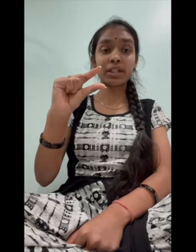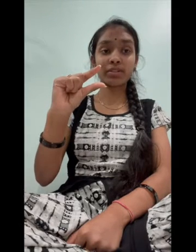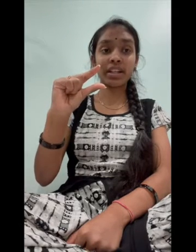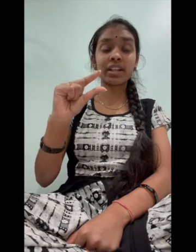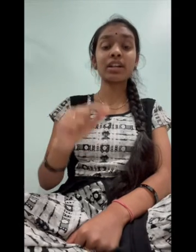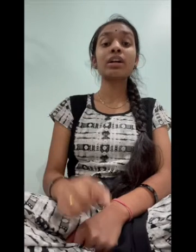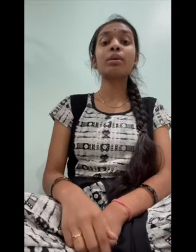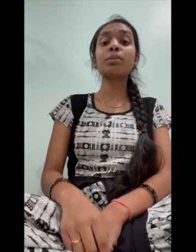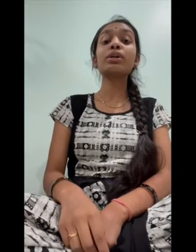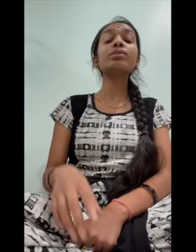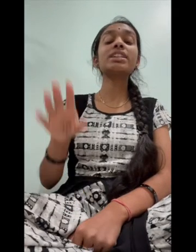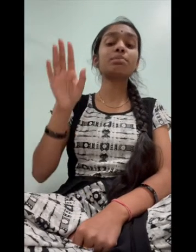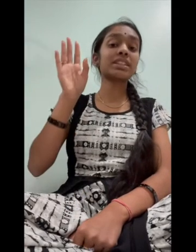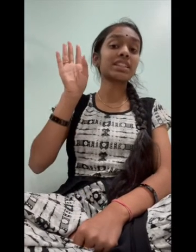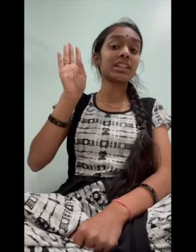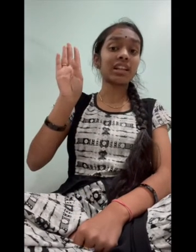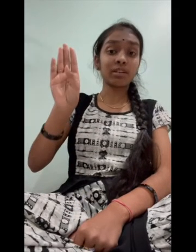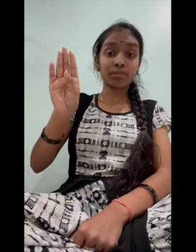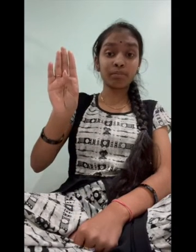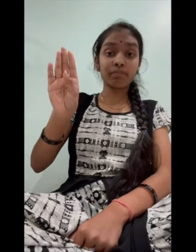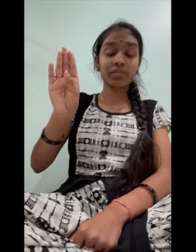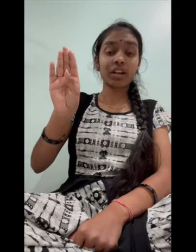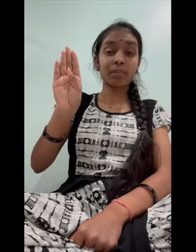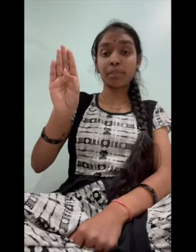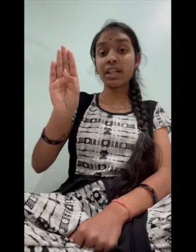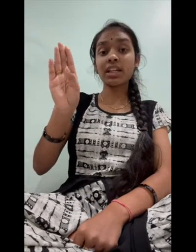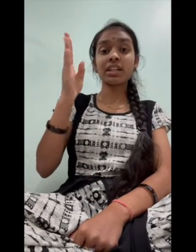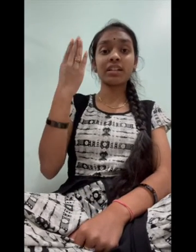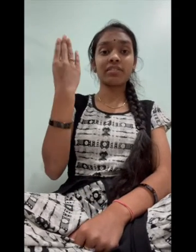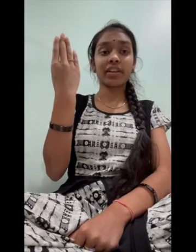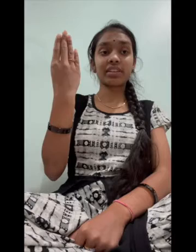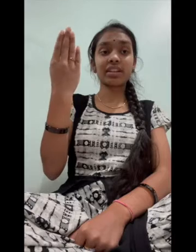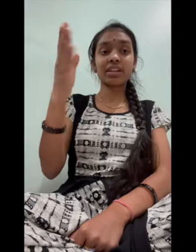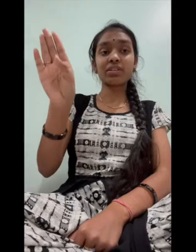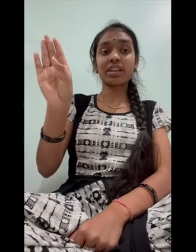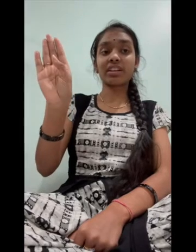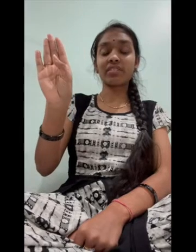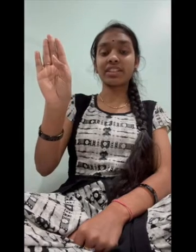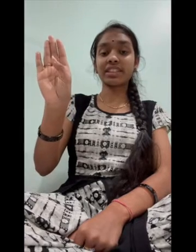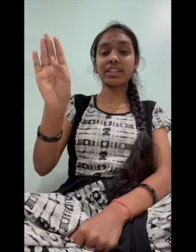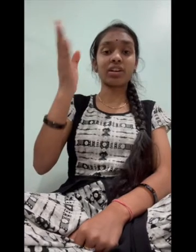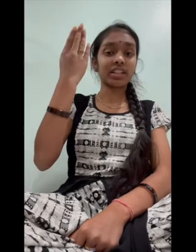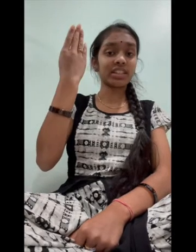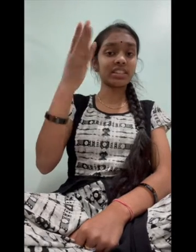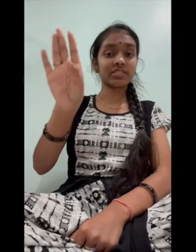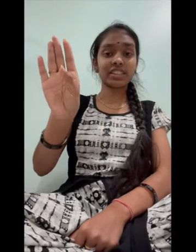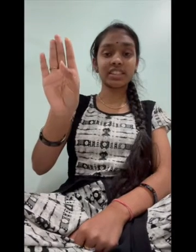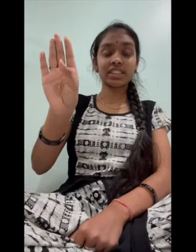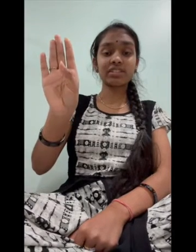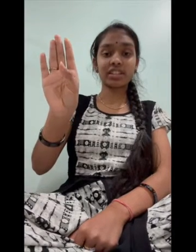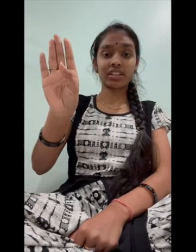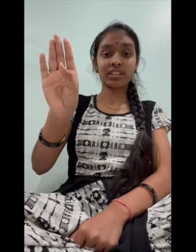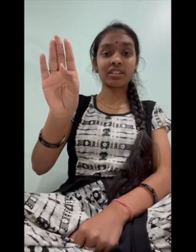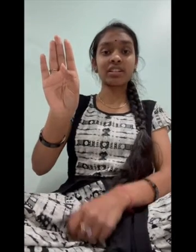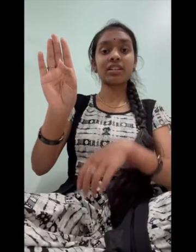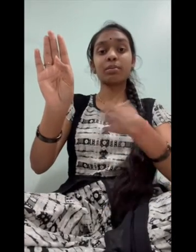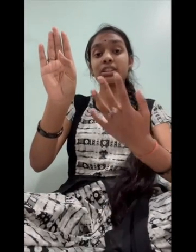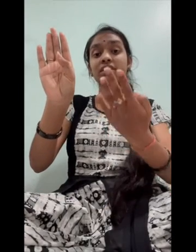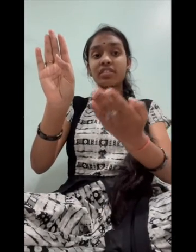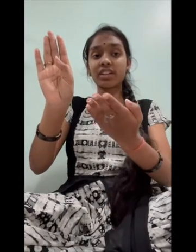green. Blue is basically the letter B, facing you and then facing the audience. Facing you and then the person in front of